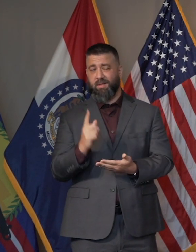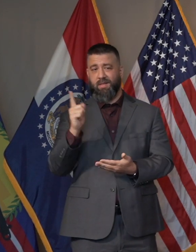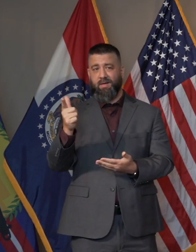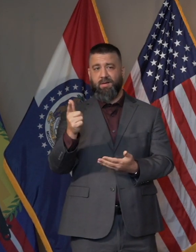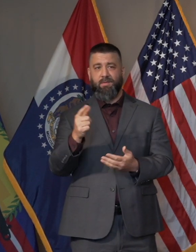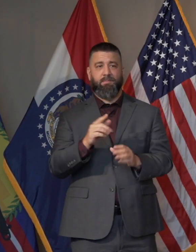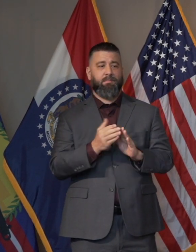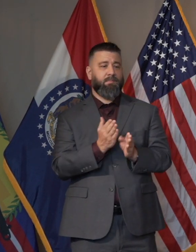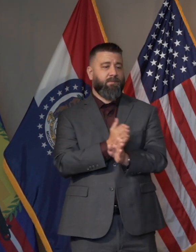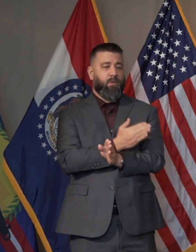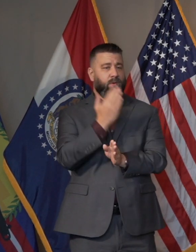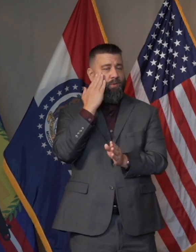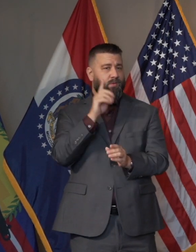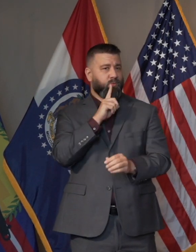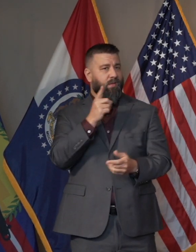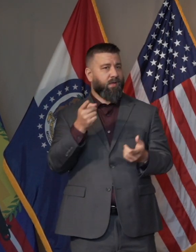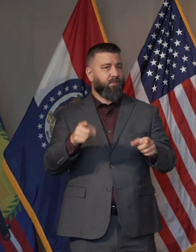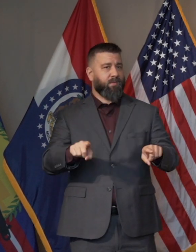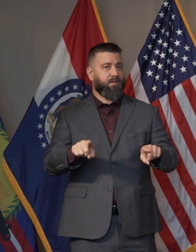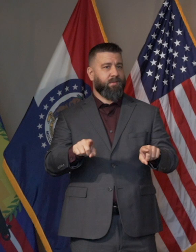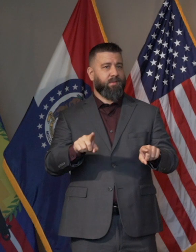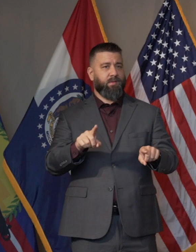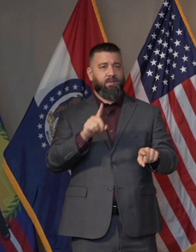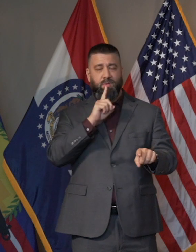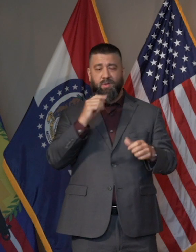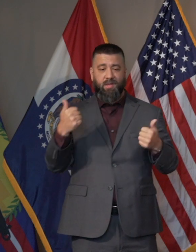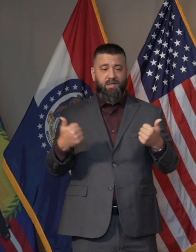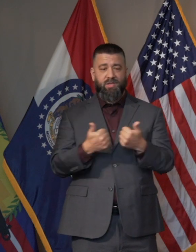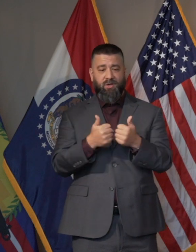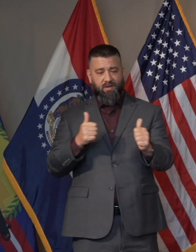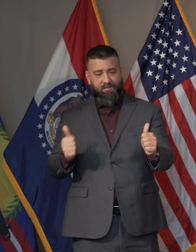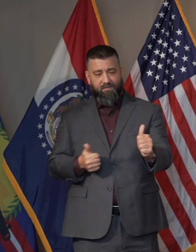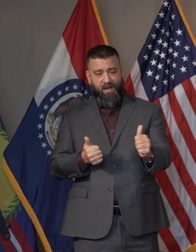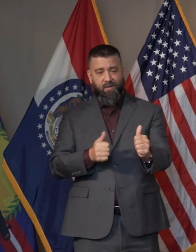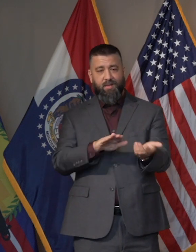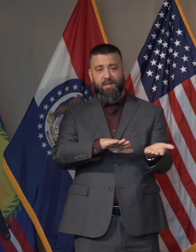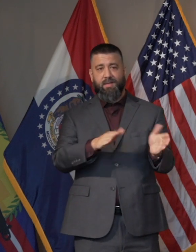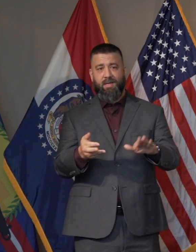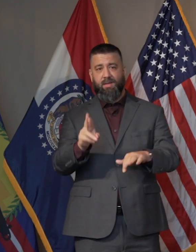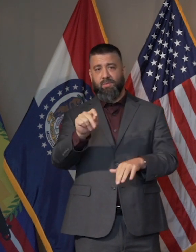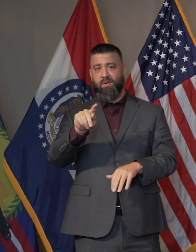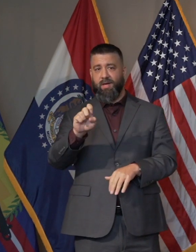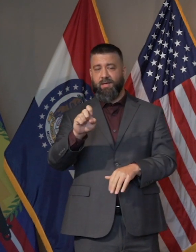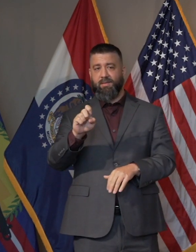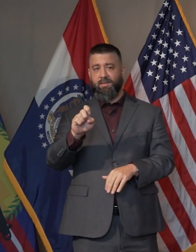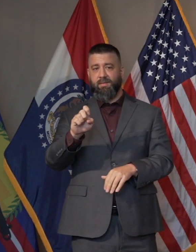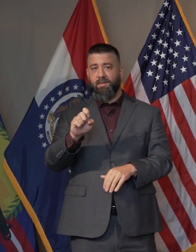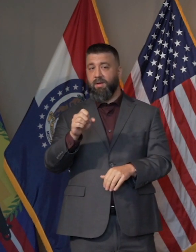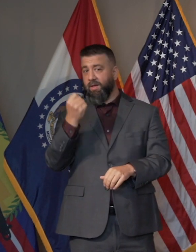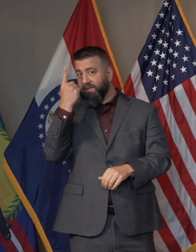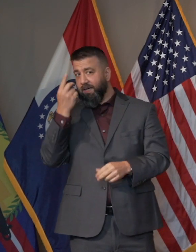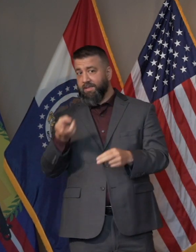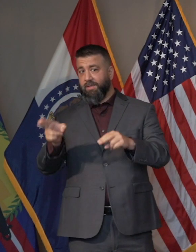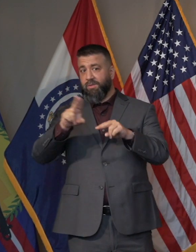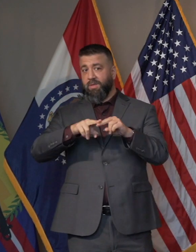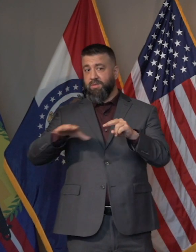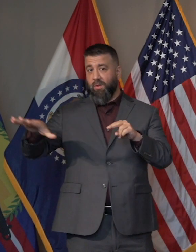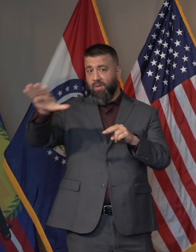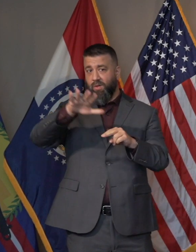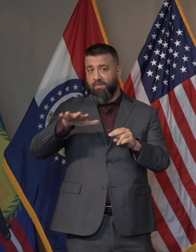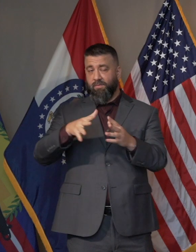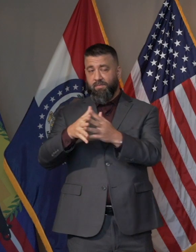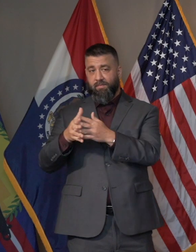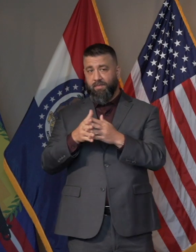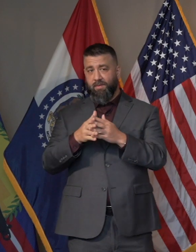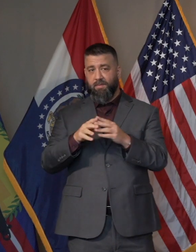really happening. So the challenge in following the death rate, and it is increasing across the country and even in our community,